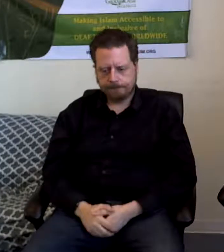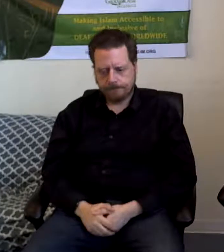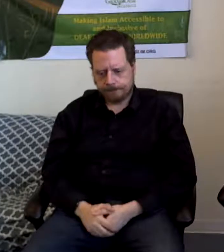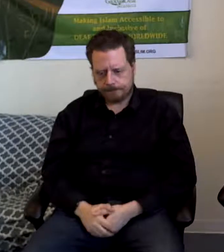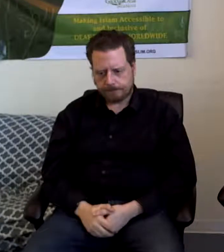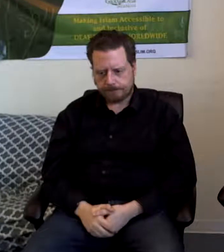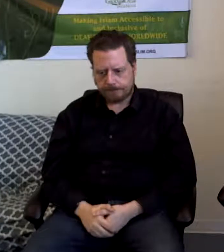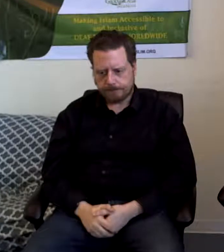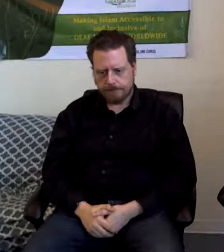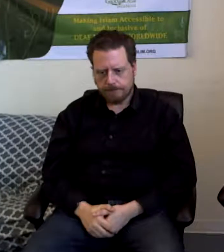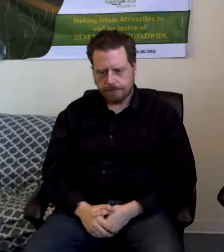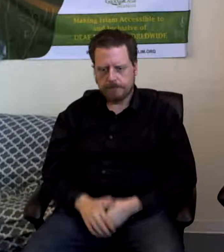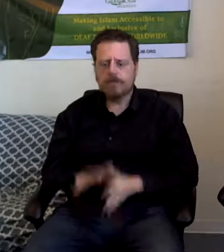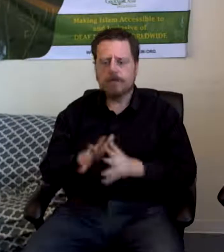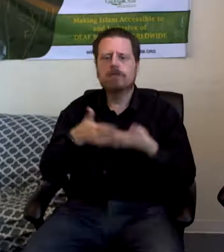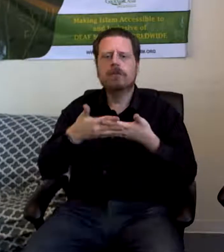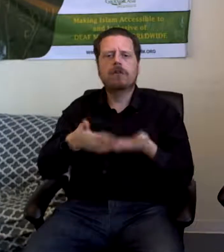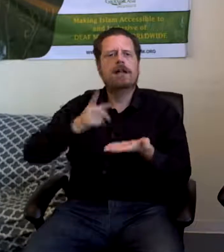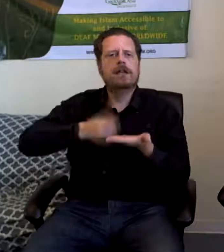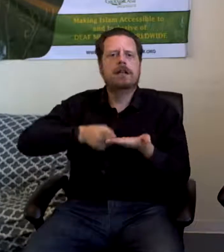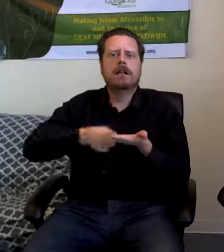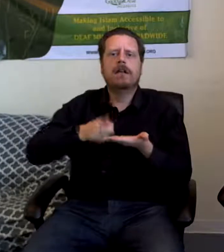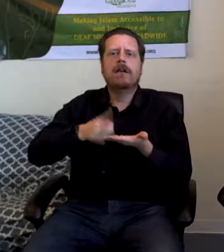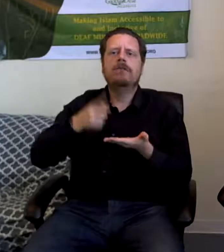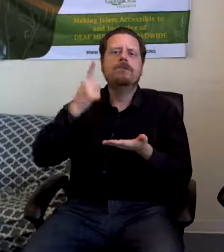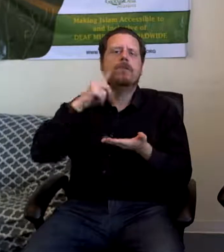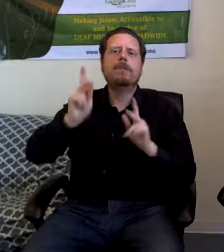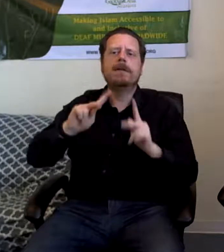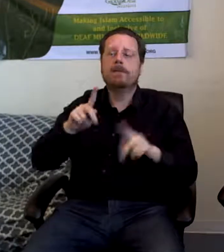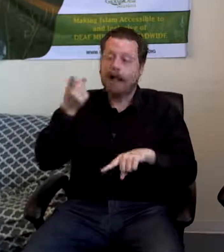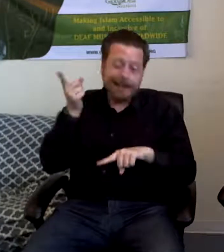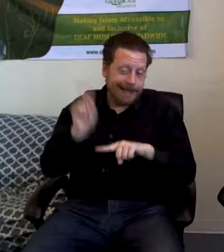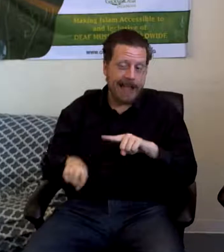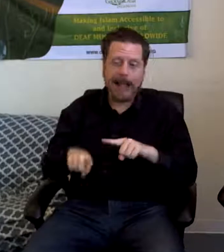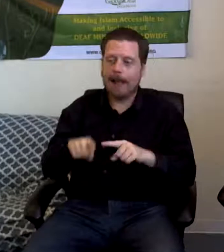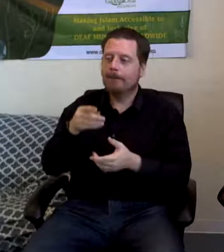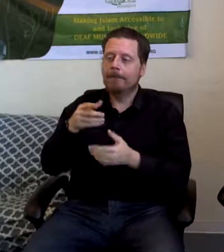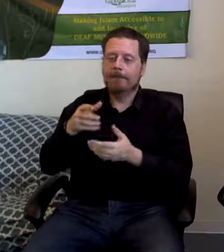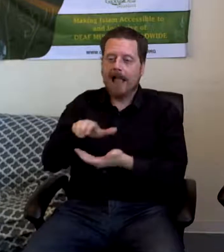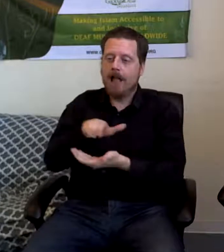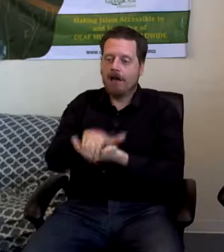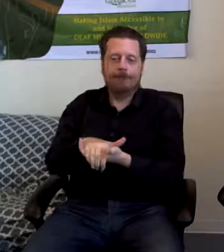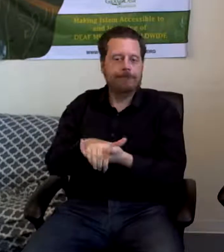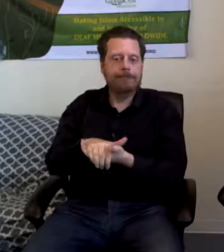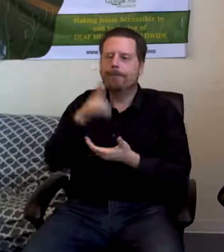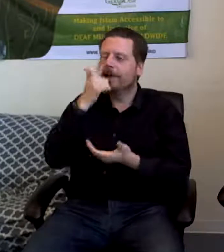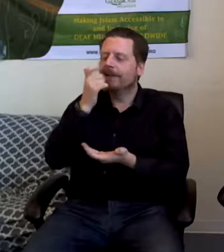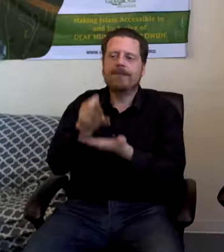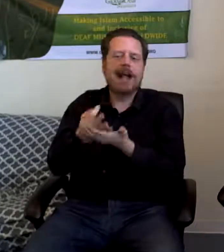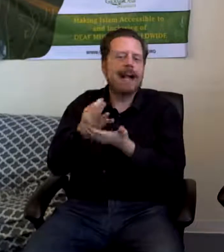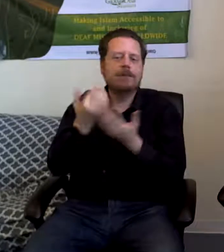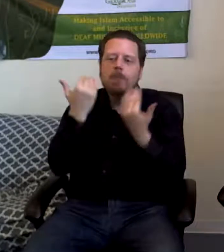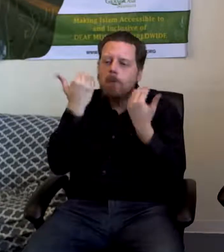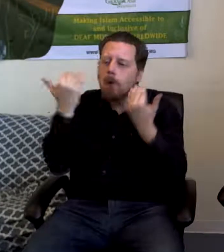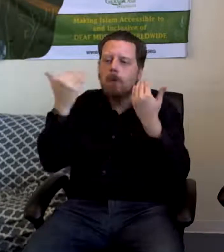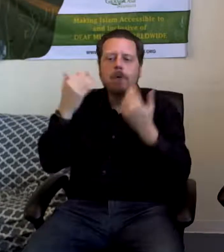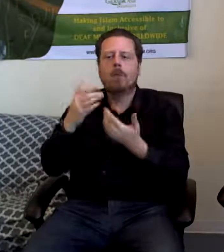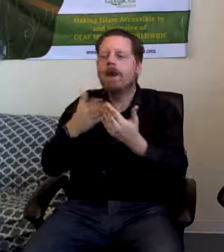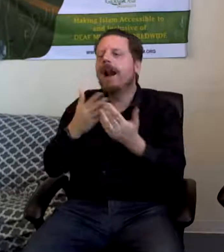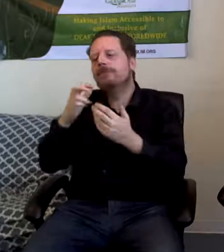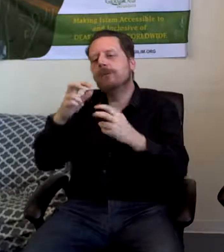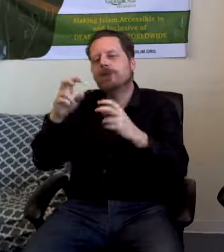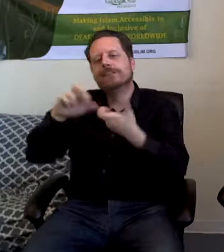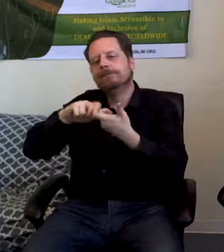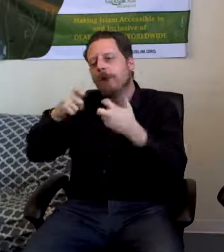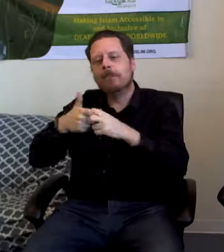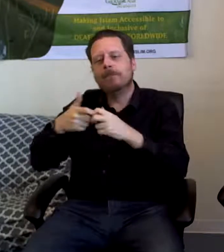So the Quran is talking to those who could not marry because of financial resources or otherwise other circumstances